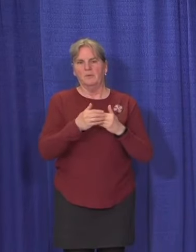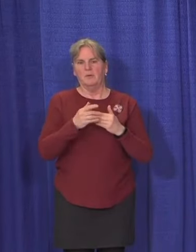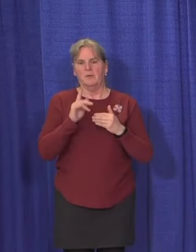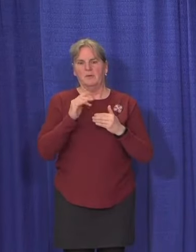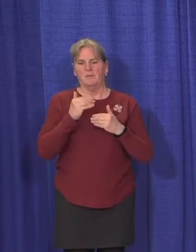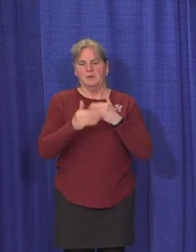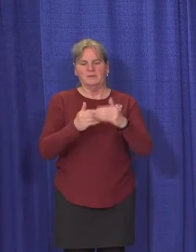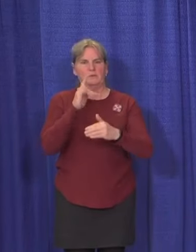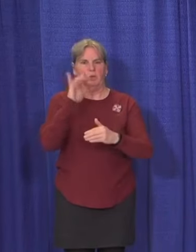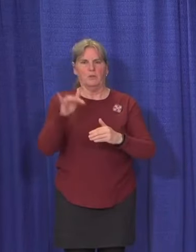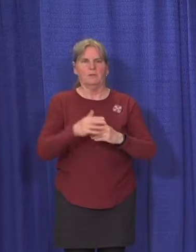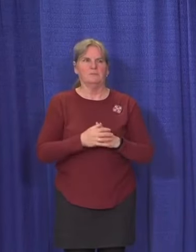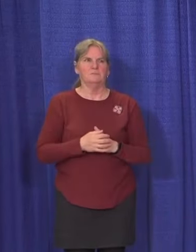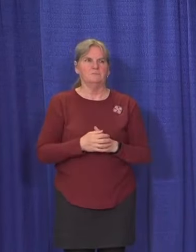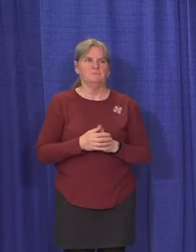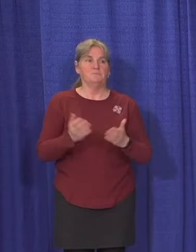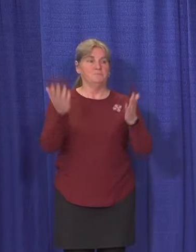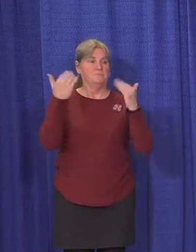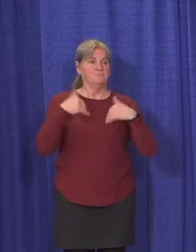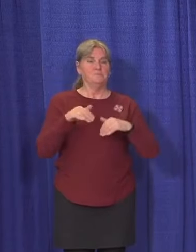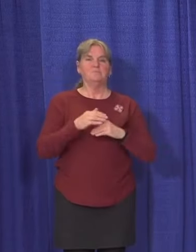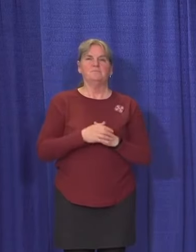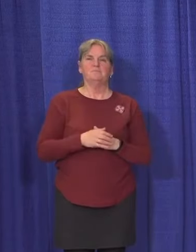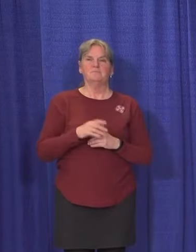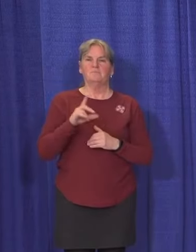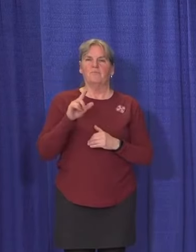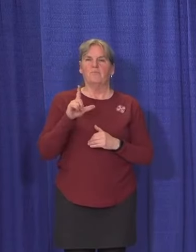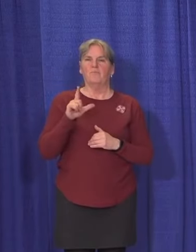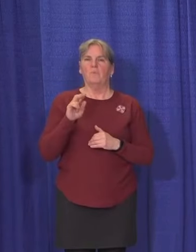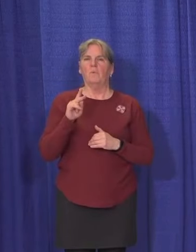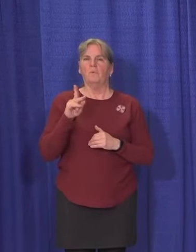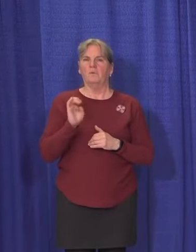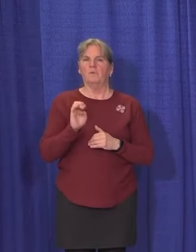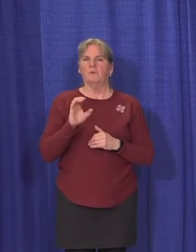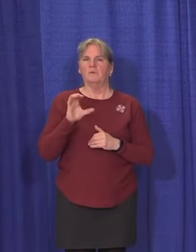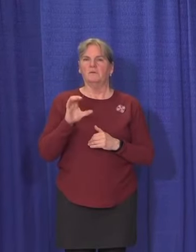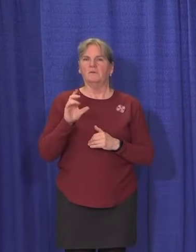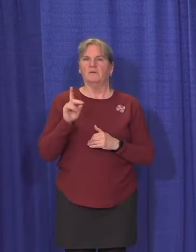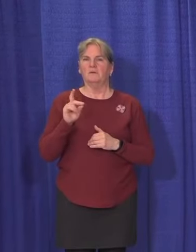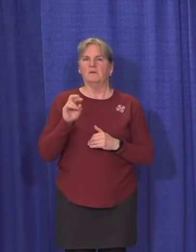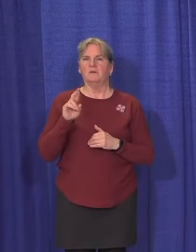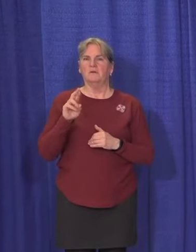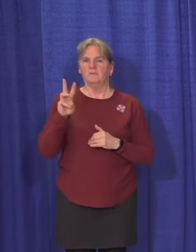Thank you. We'll move now to Luke, CKRW.